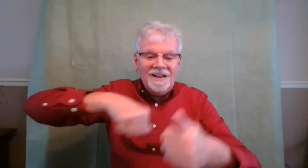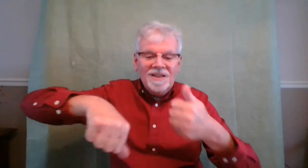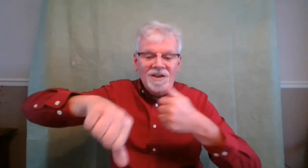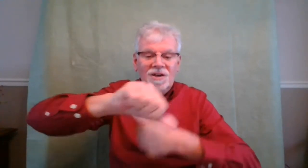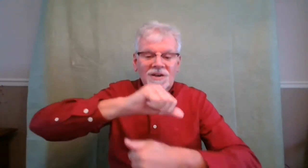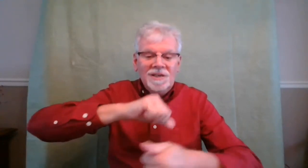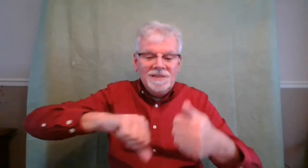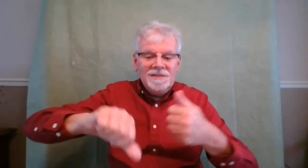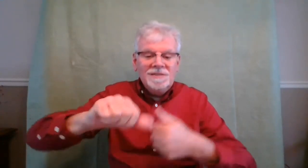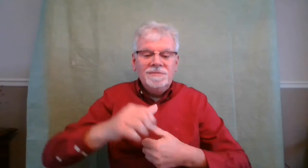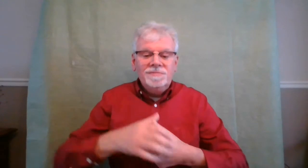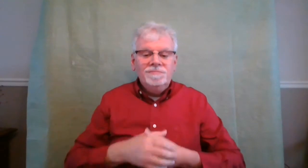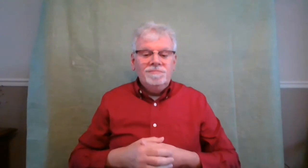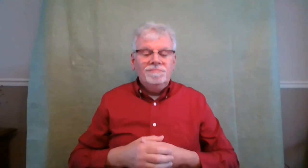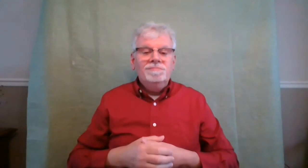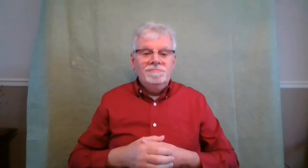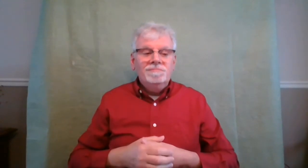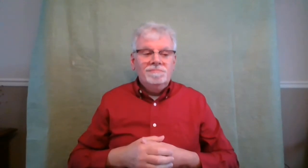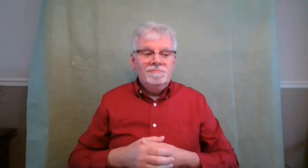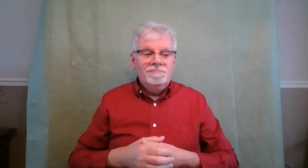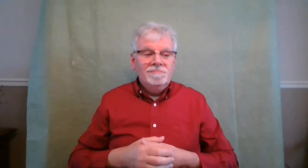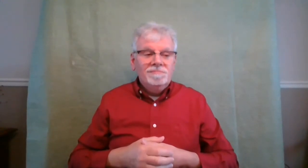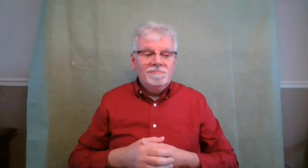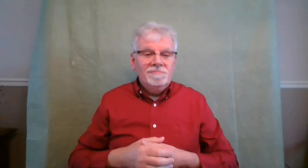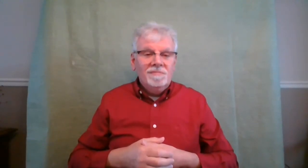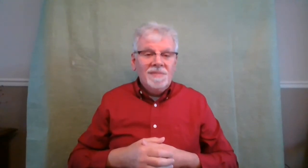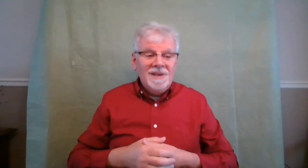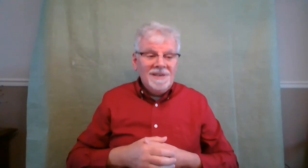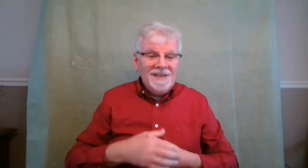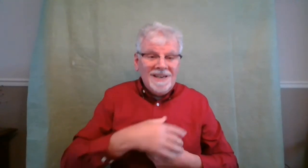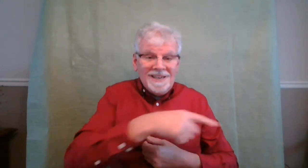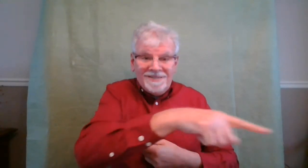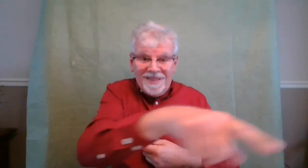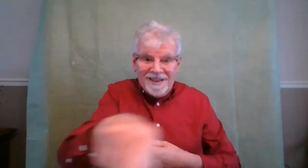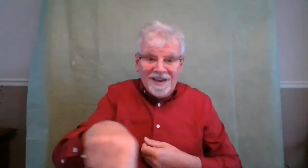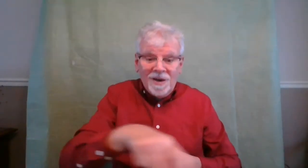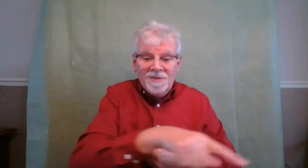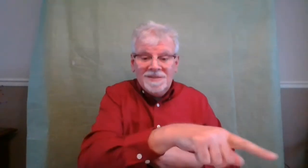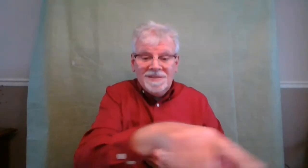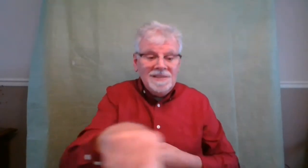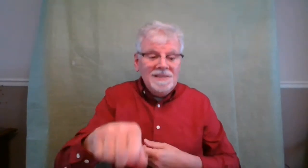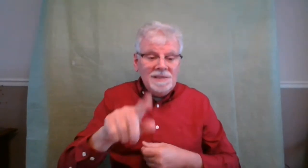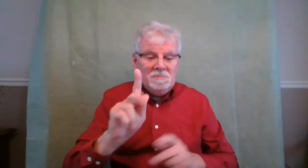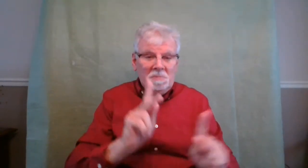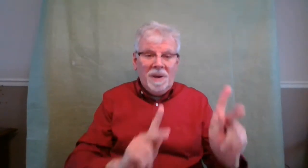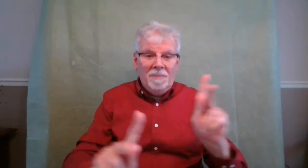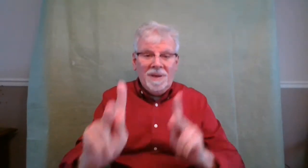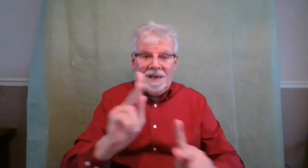and love one another just as he commanded us.